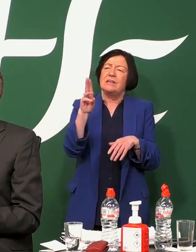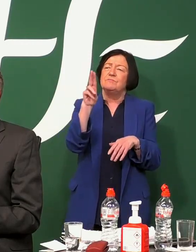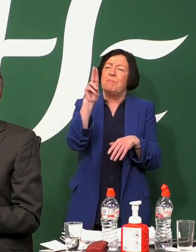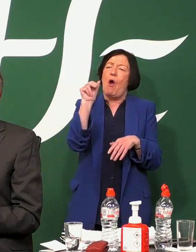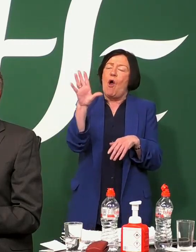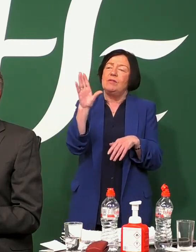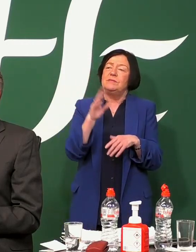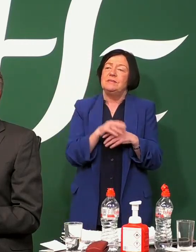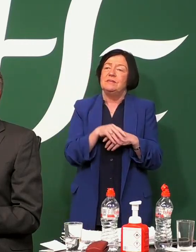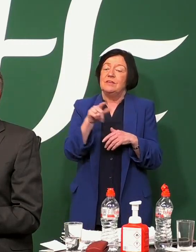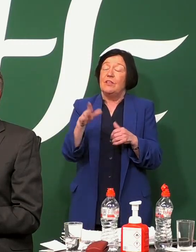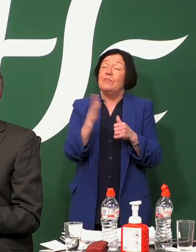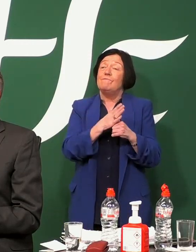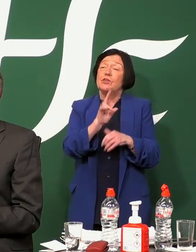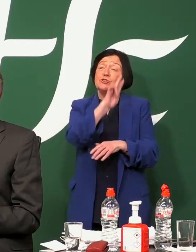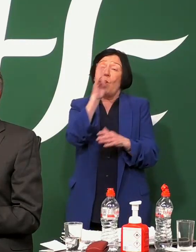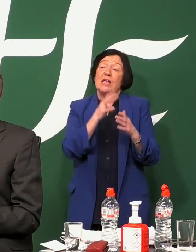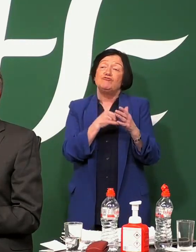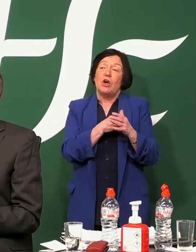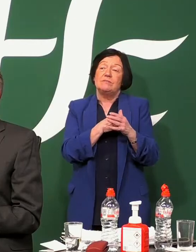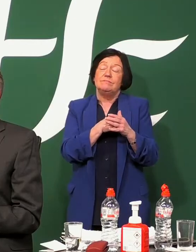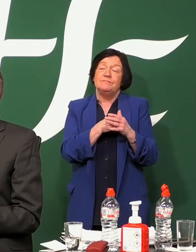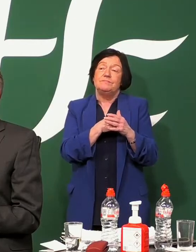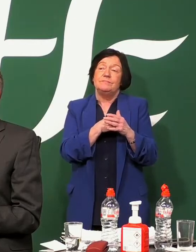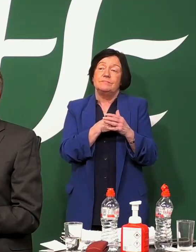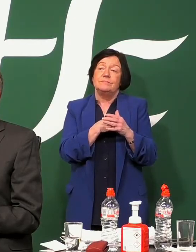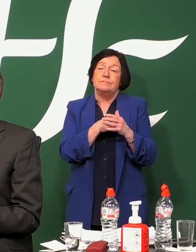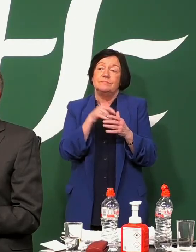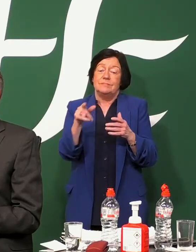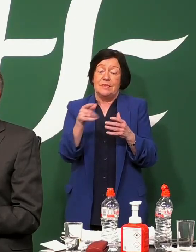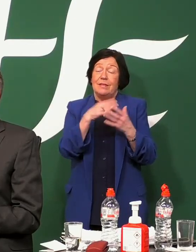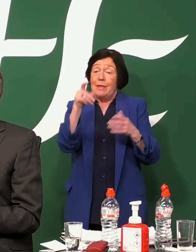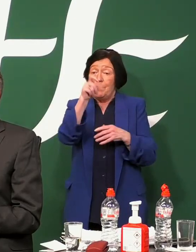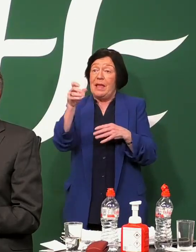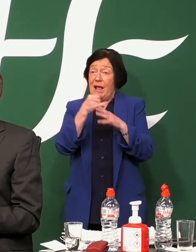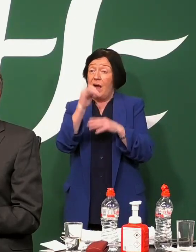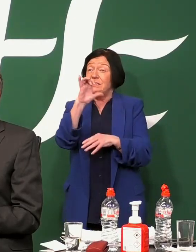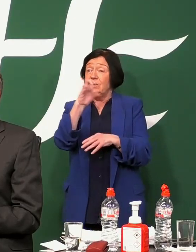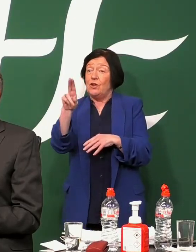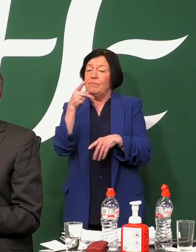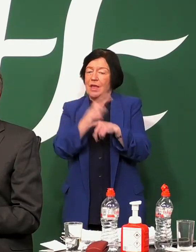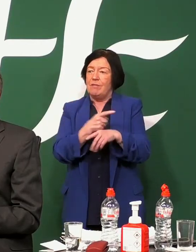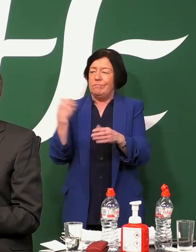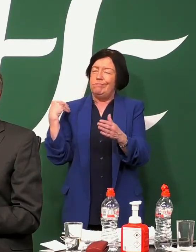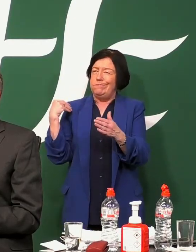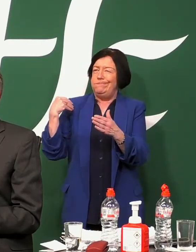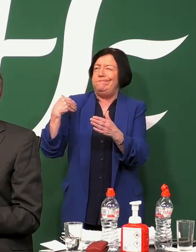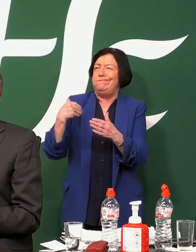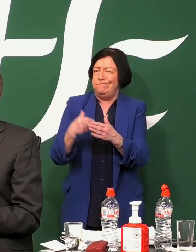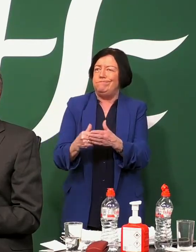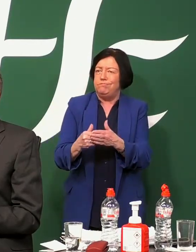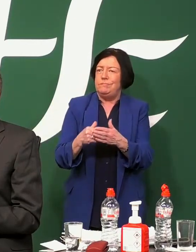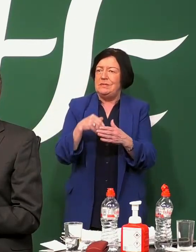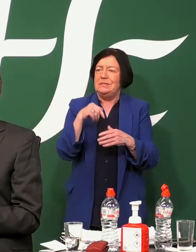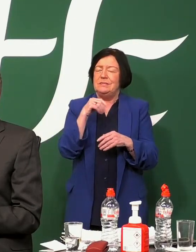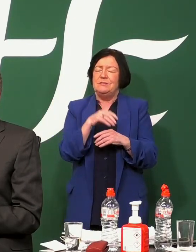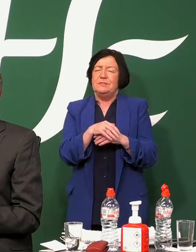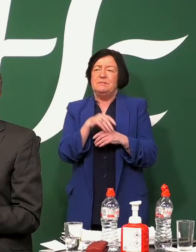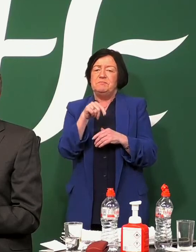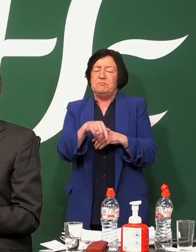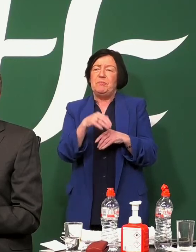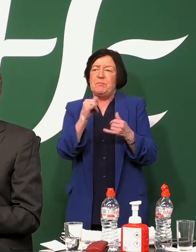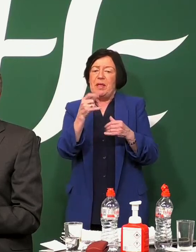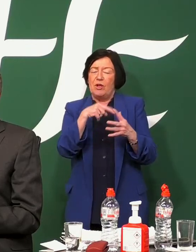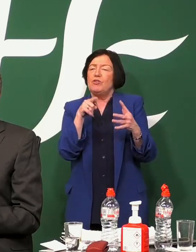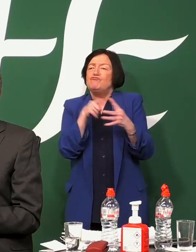taking the first question. A lot of the patients in the ICU have been there for a period of time, I suppose, Paul, and so they're, perhaps